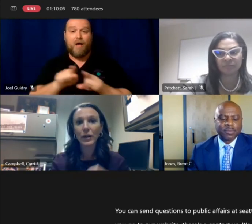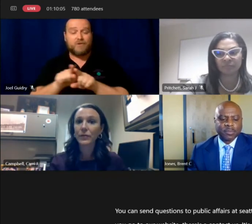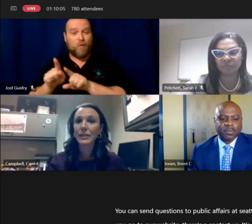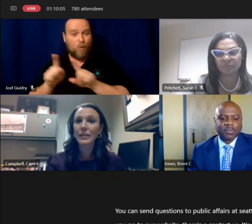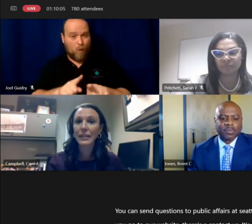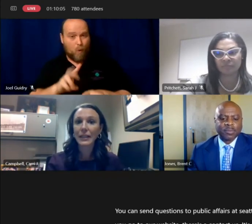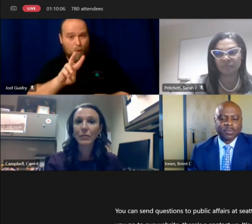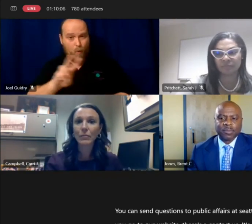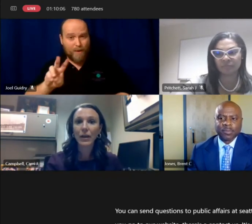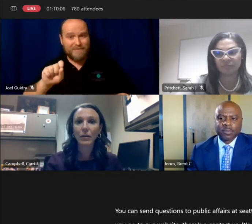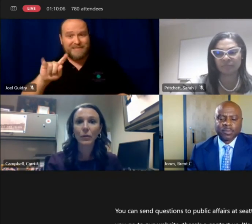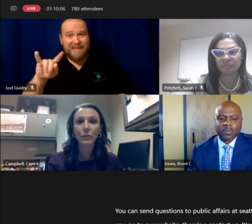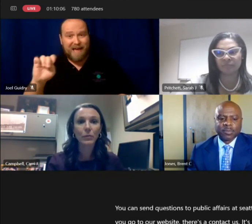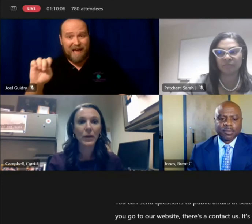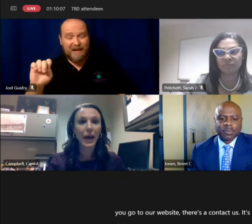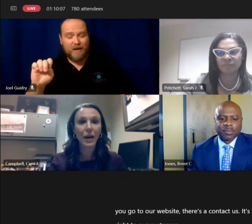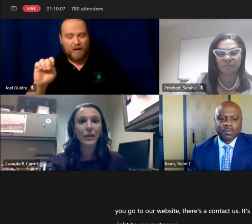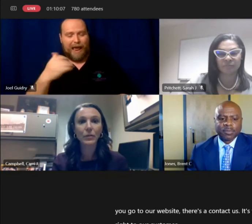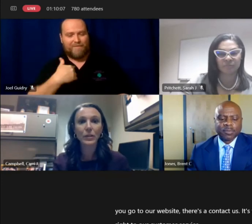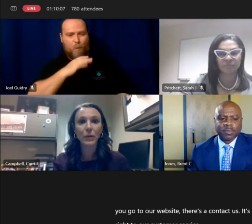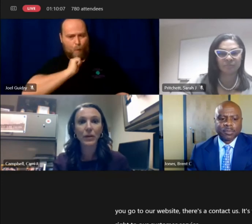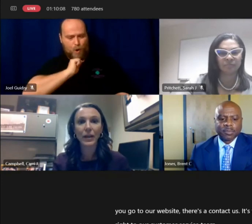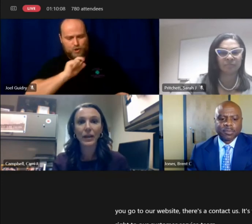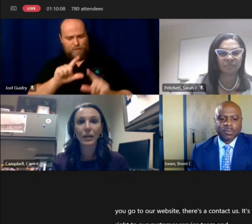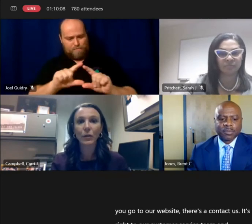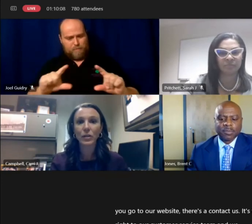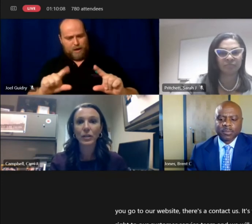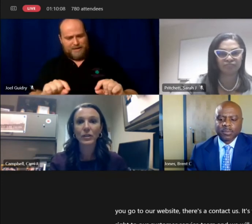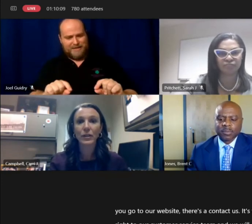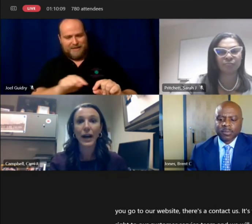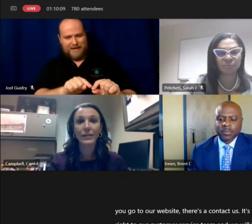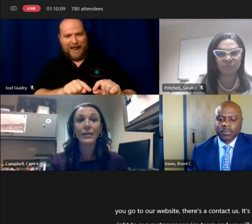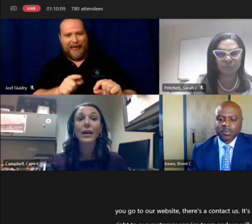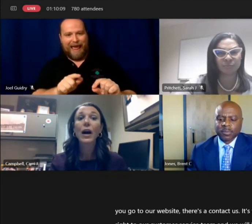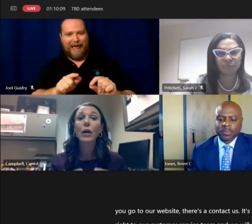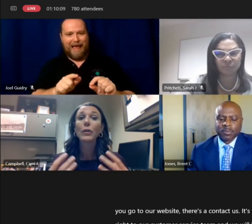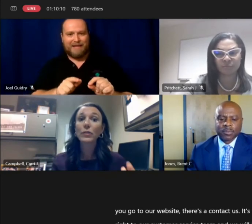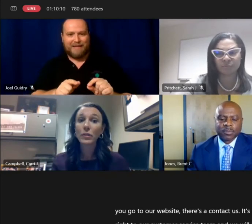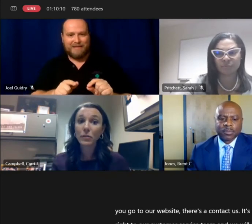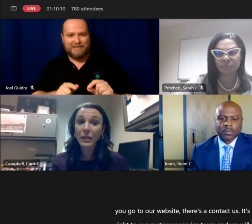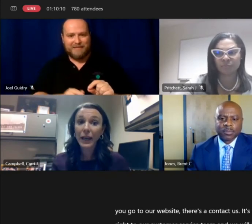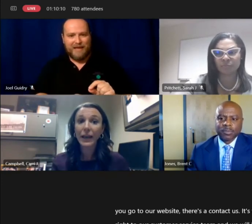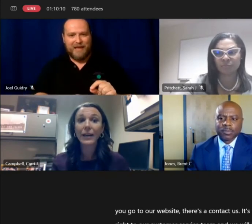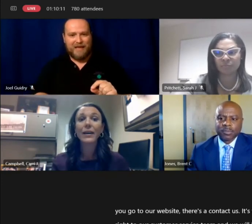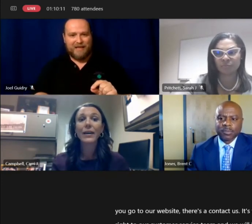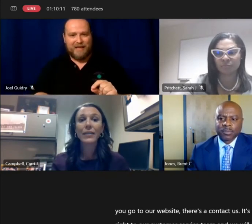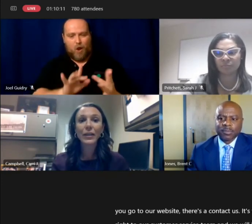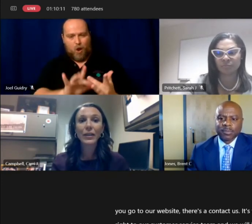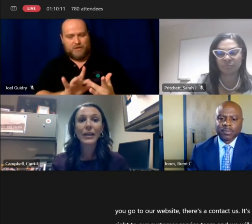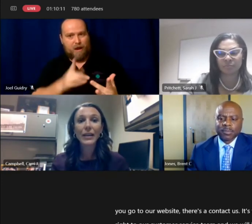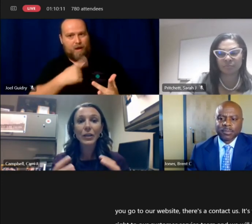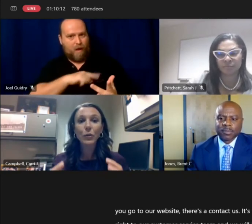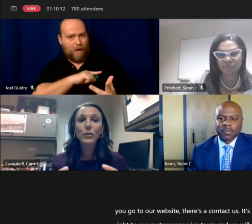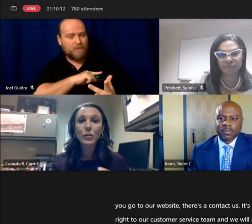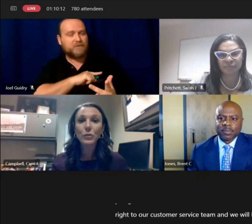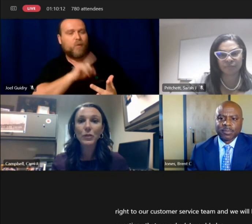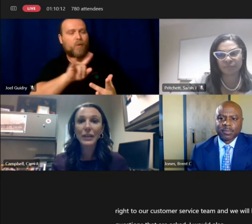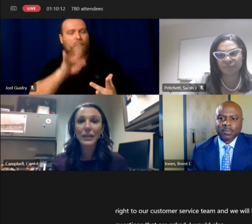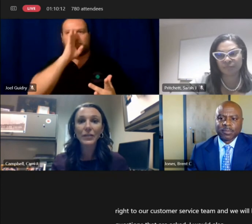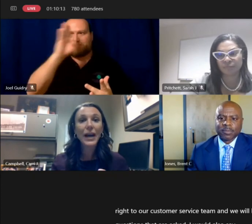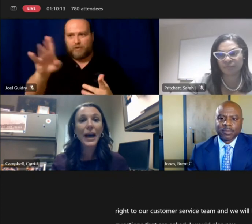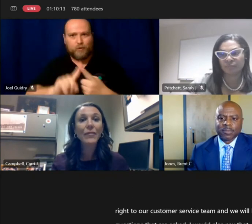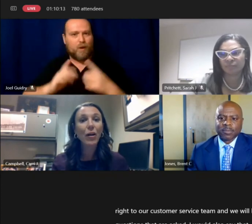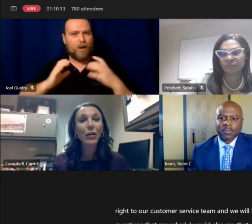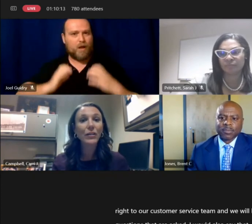customer service team, and we will be happy to respond to any questions that are asked. I would also say that your school